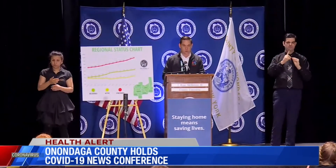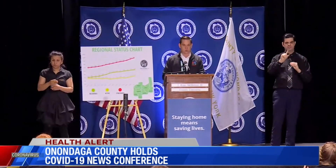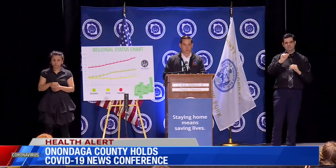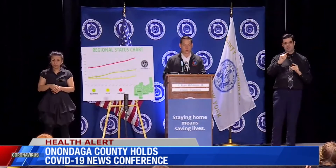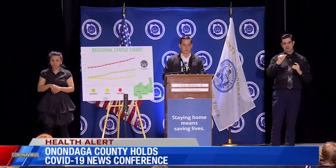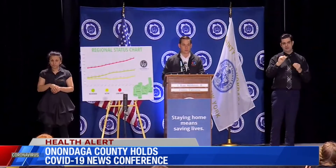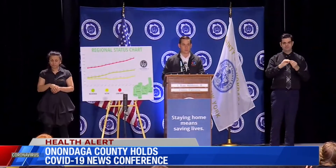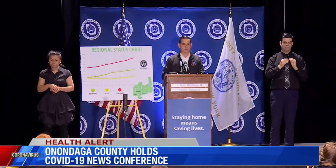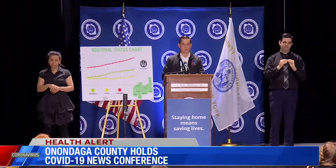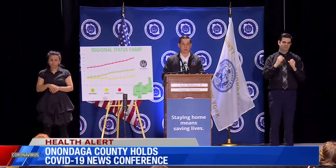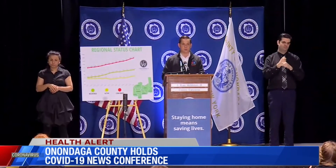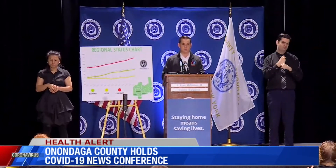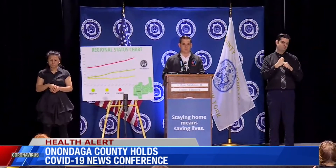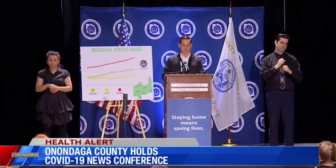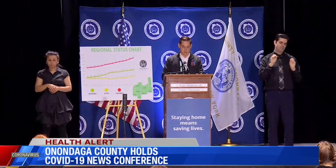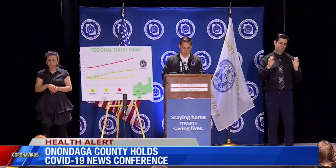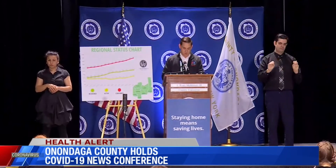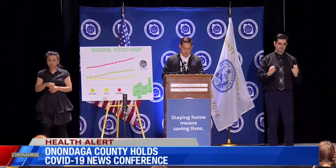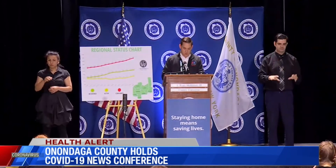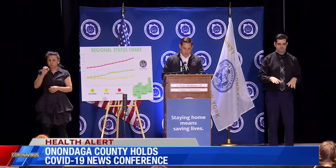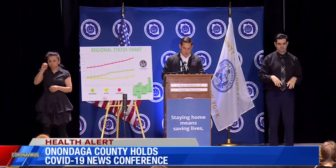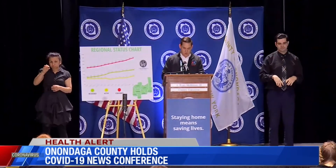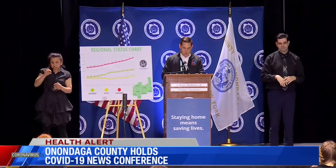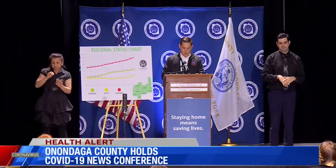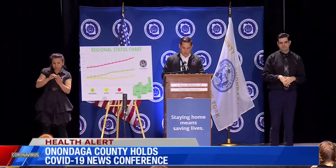various issues, and then take some questions.